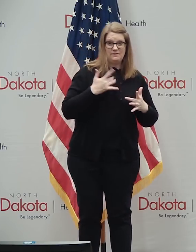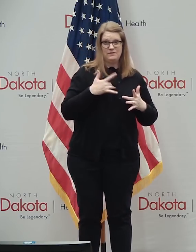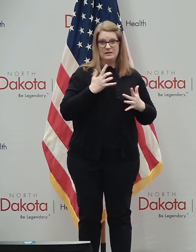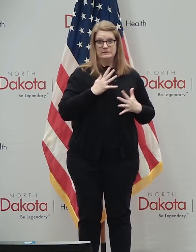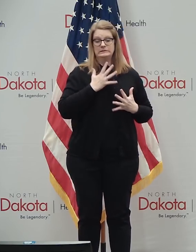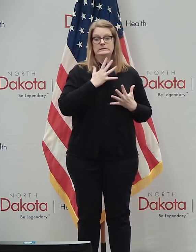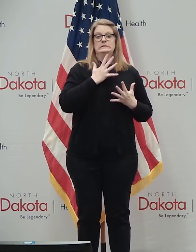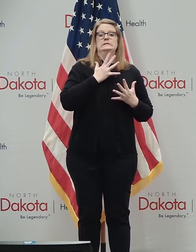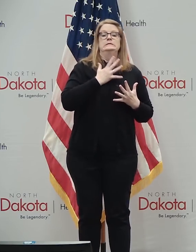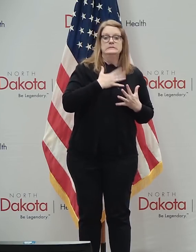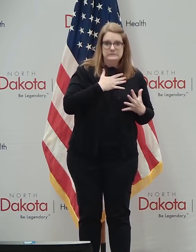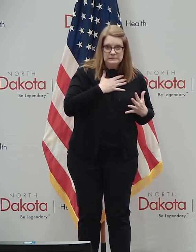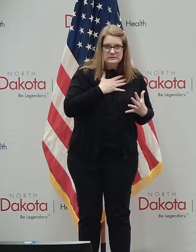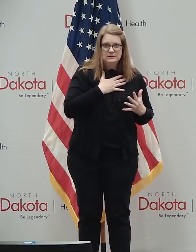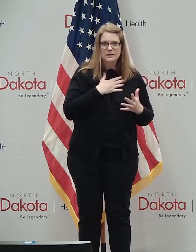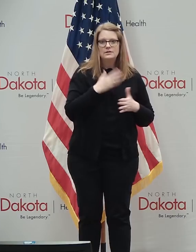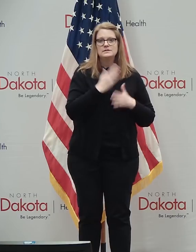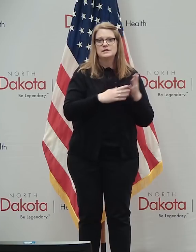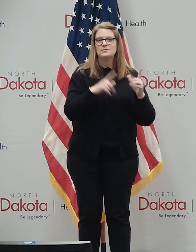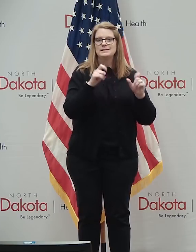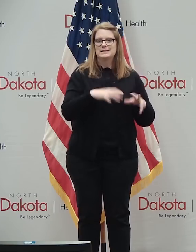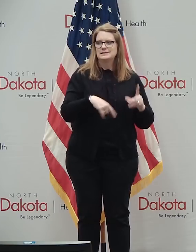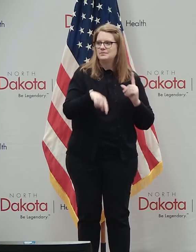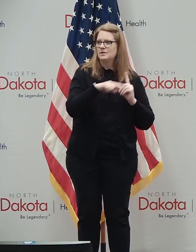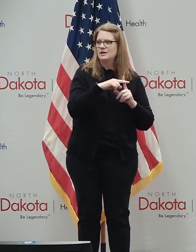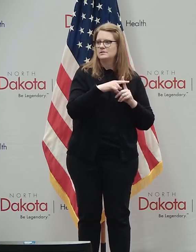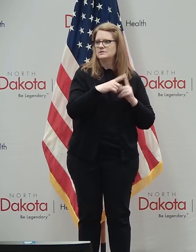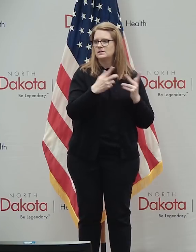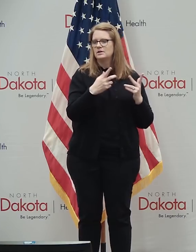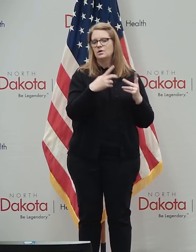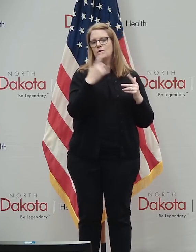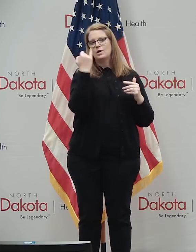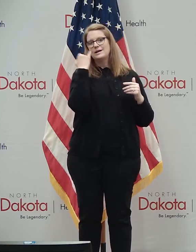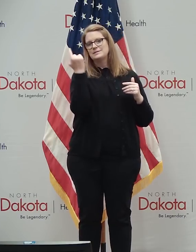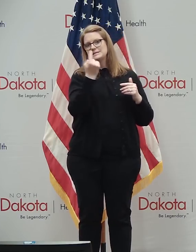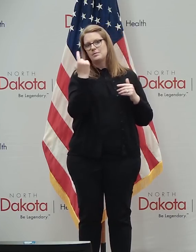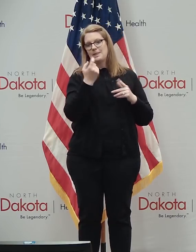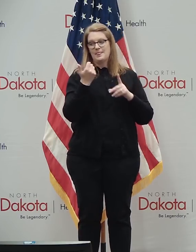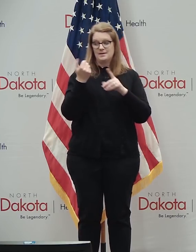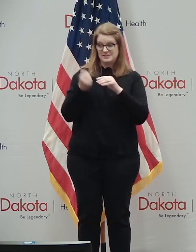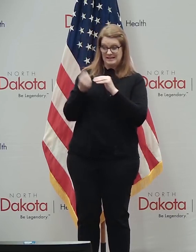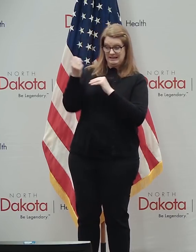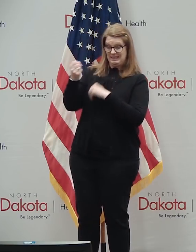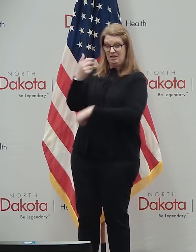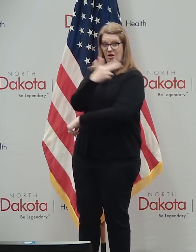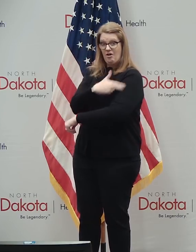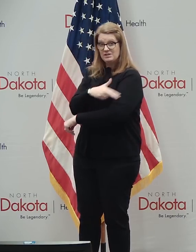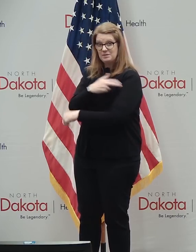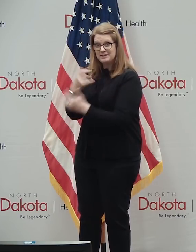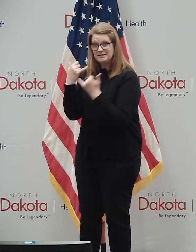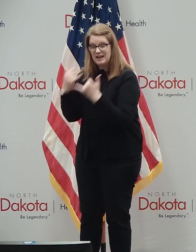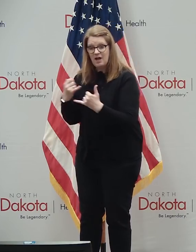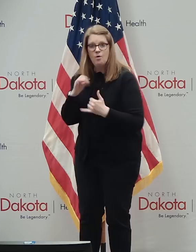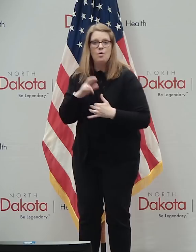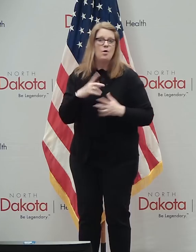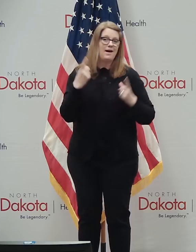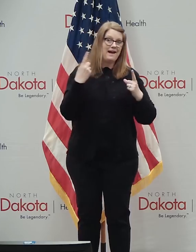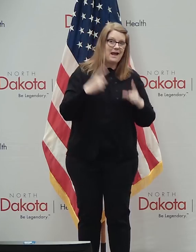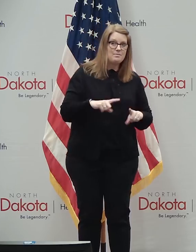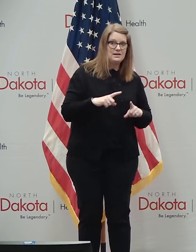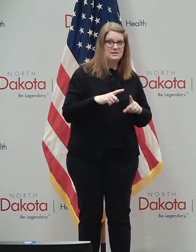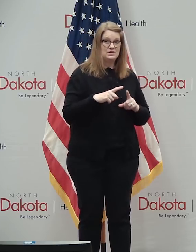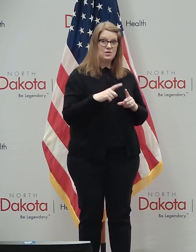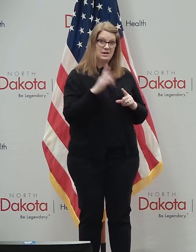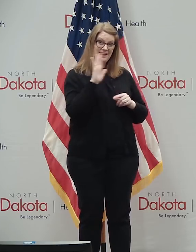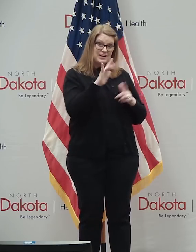a loved one that's tested positive, or whether they have someone who's currently hospitalized, or even if you've just got a vulnerable person